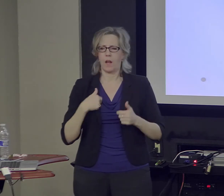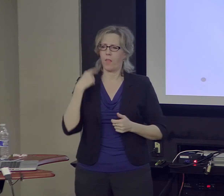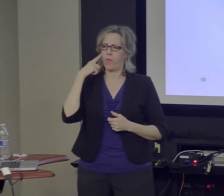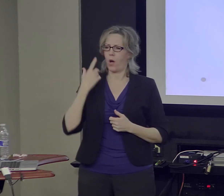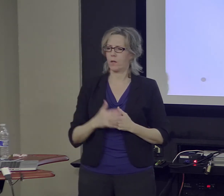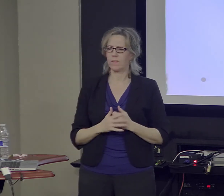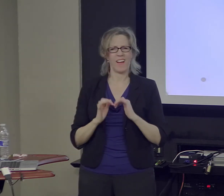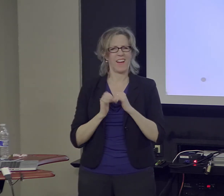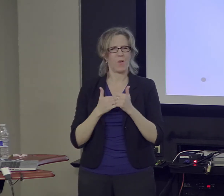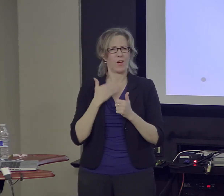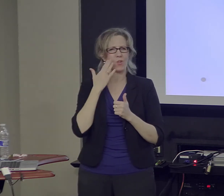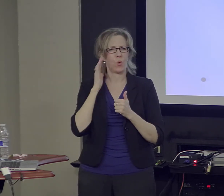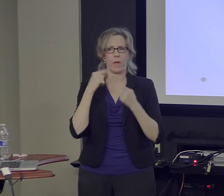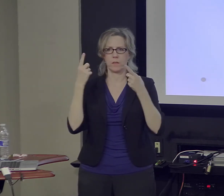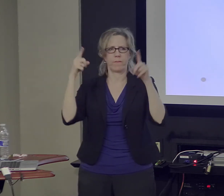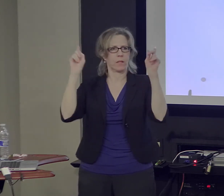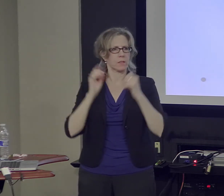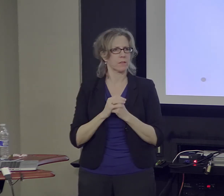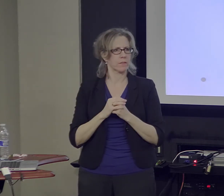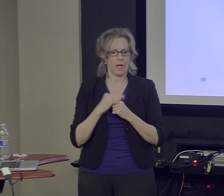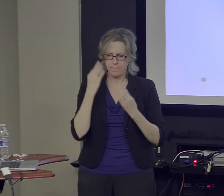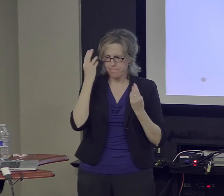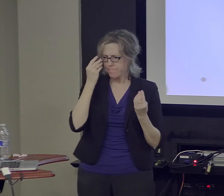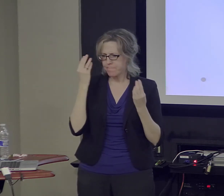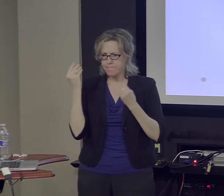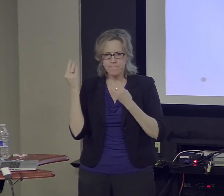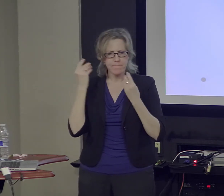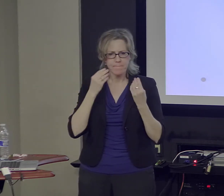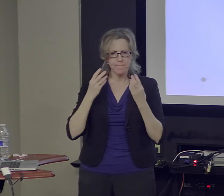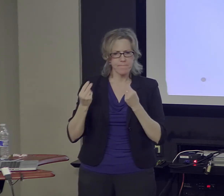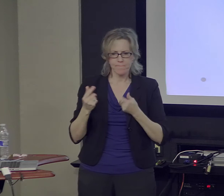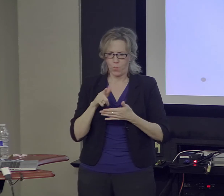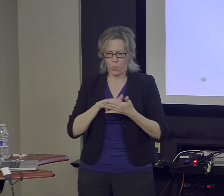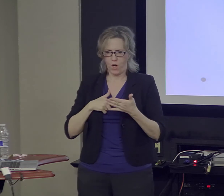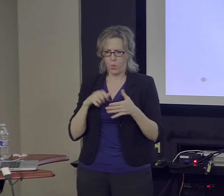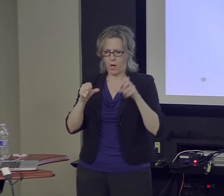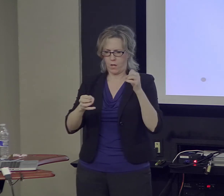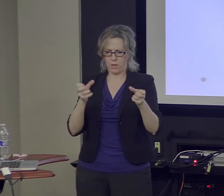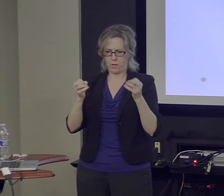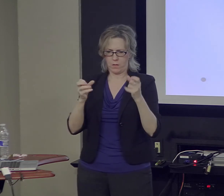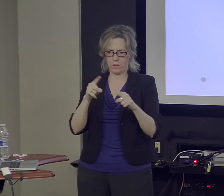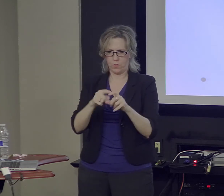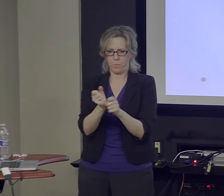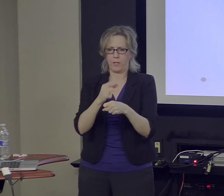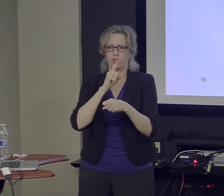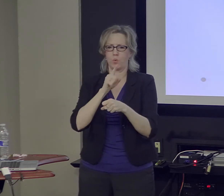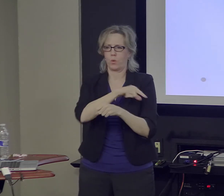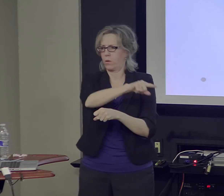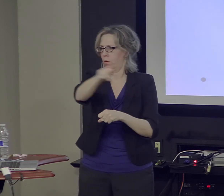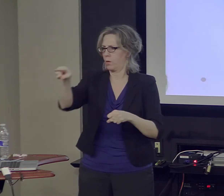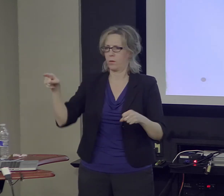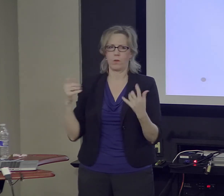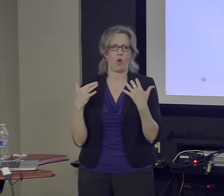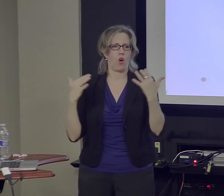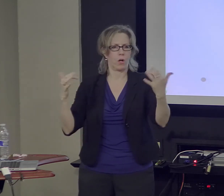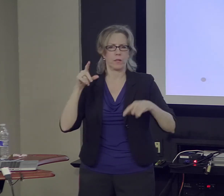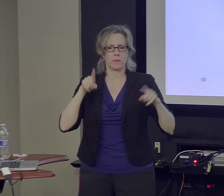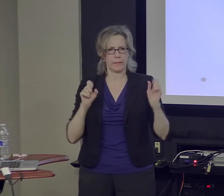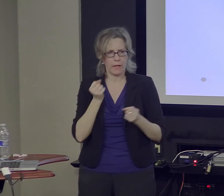with international sign, and I asked myself, well, how am I going to know that I'm clear, that